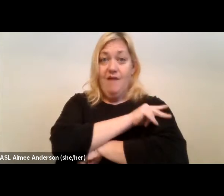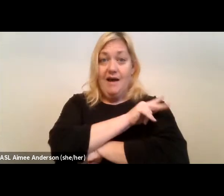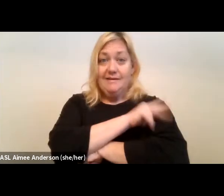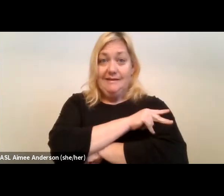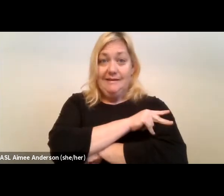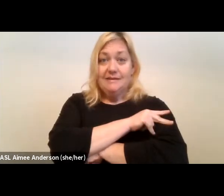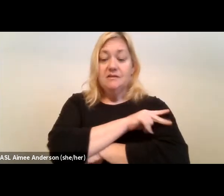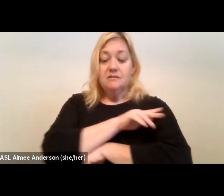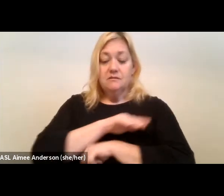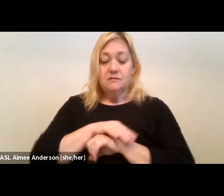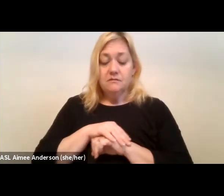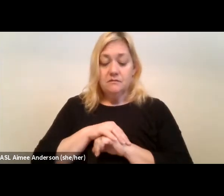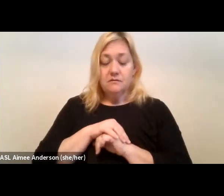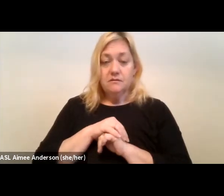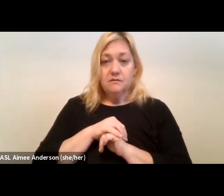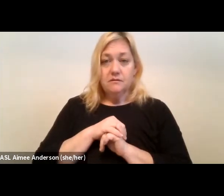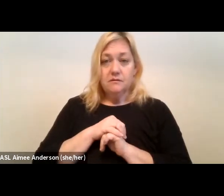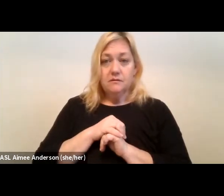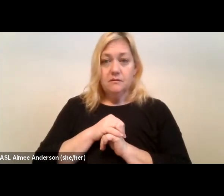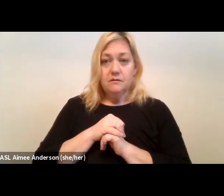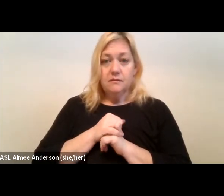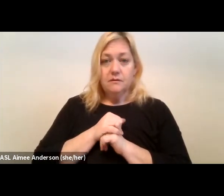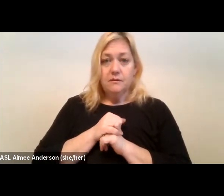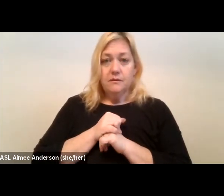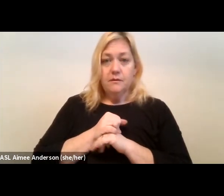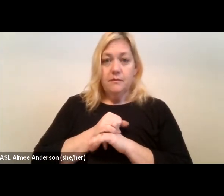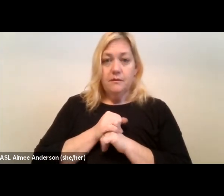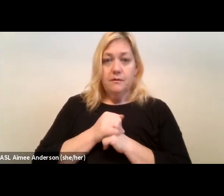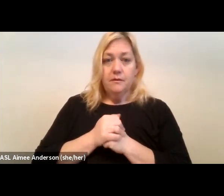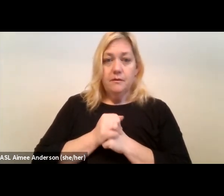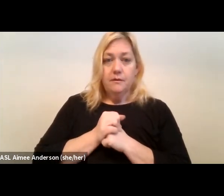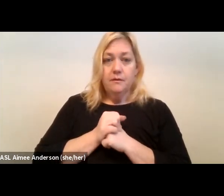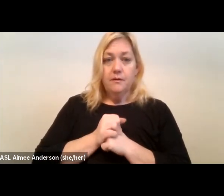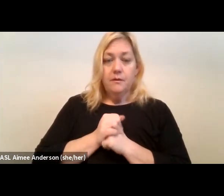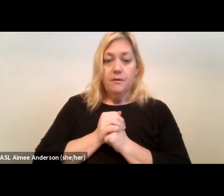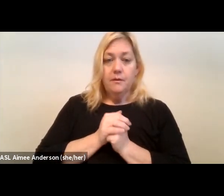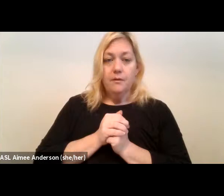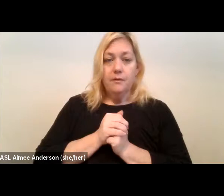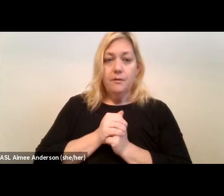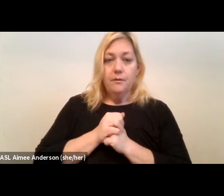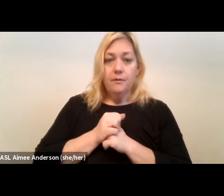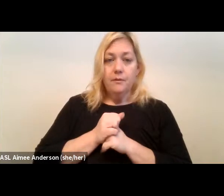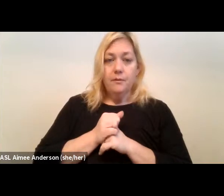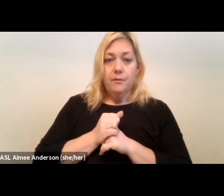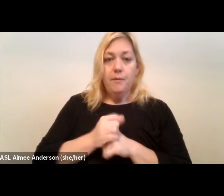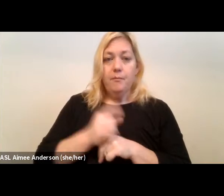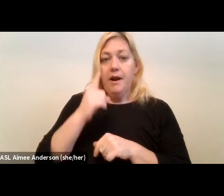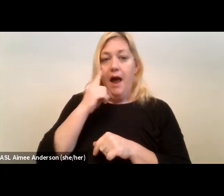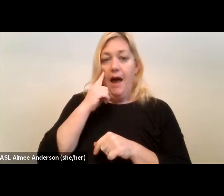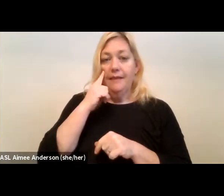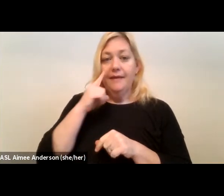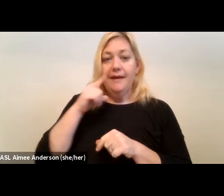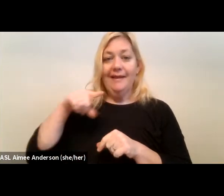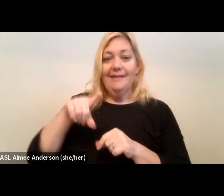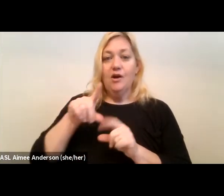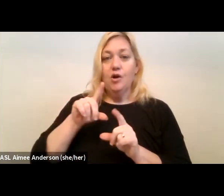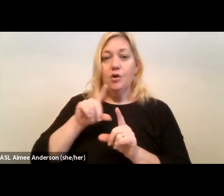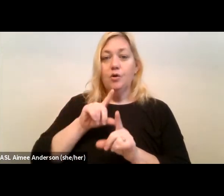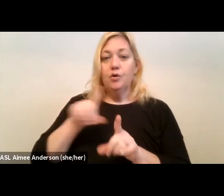but I think those are going to be very far and in between,